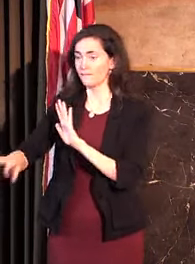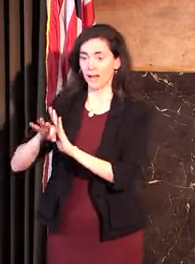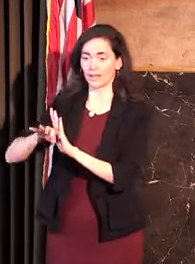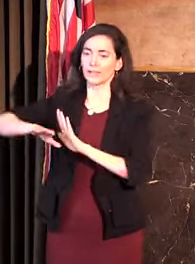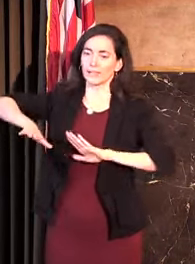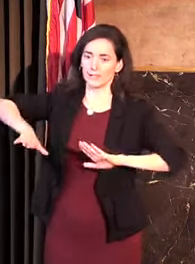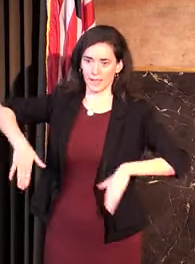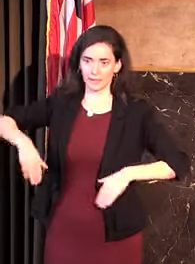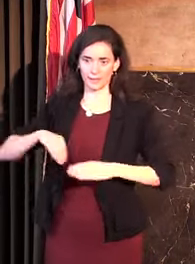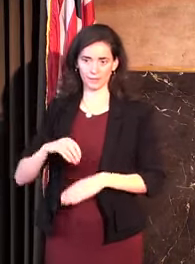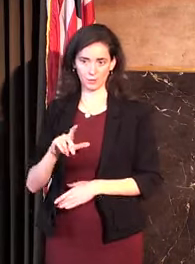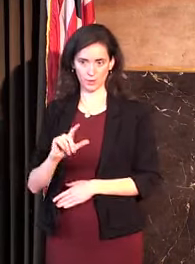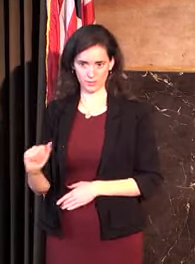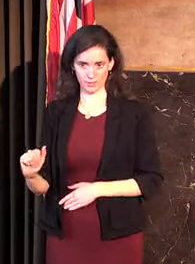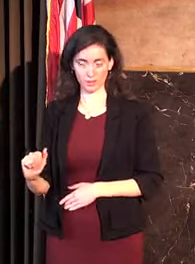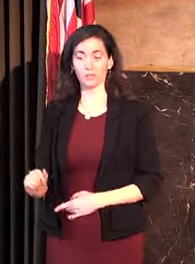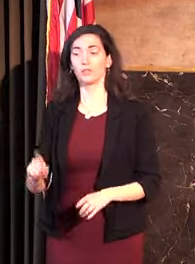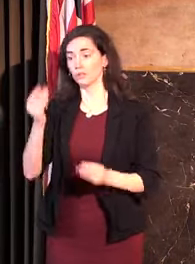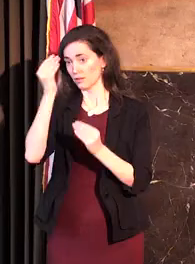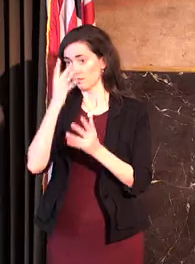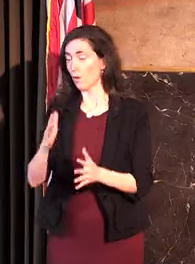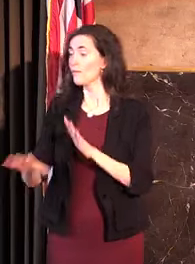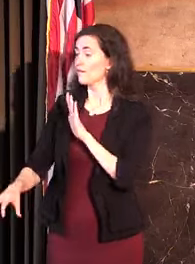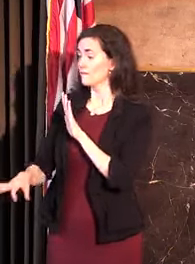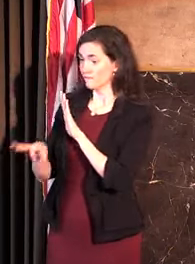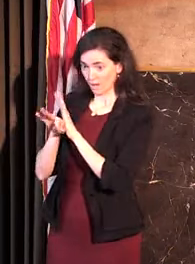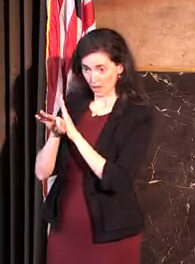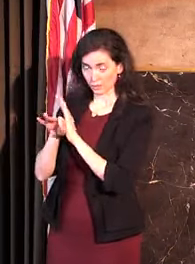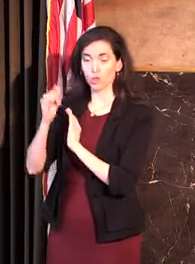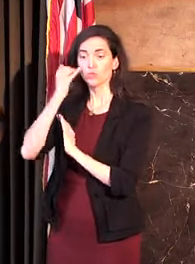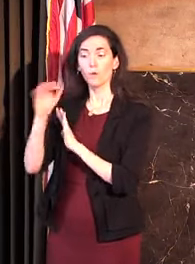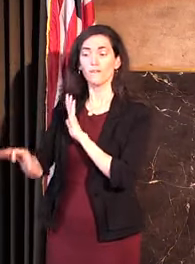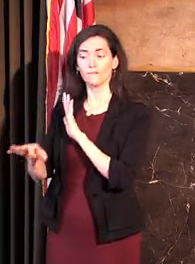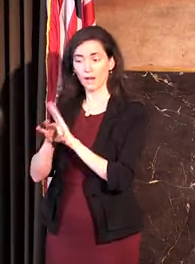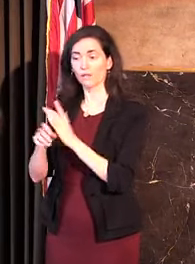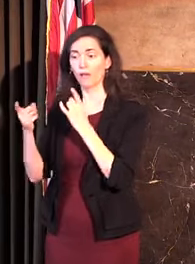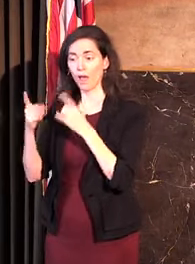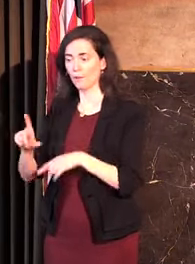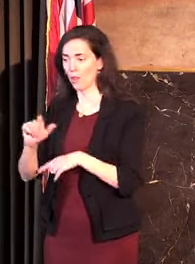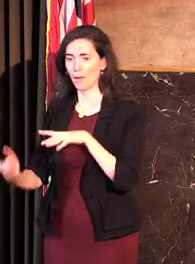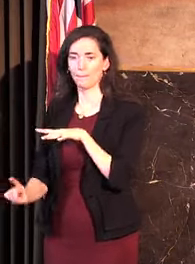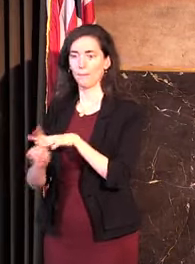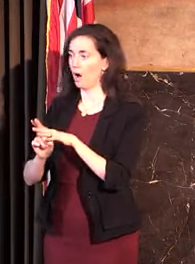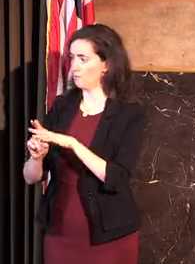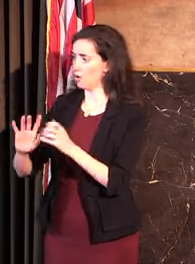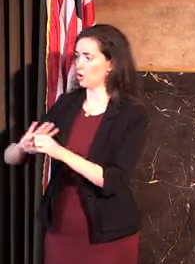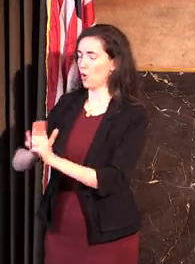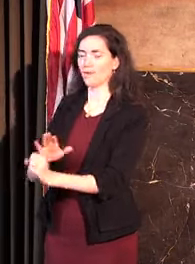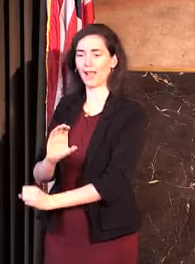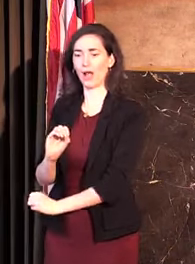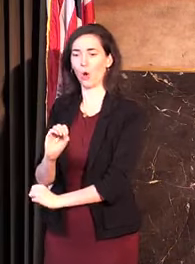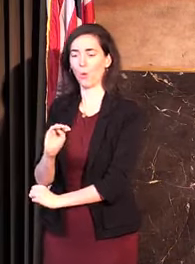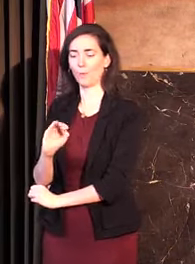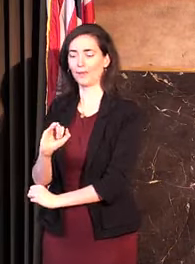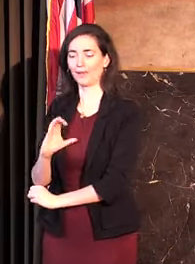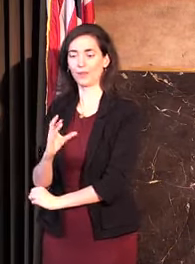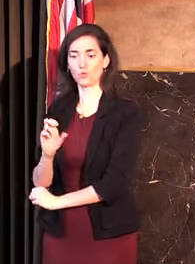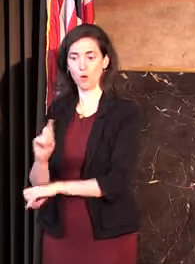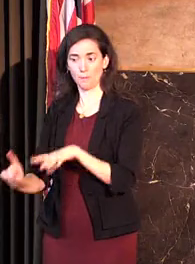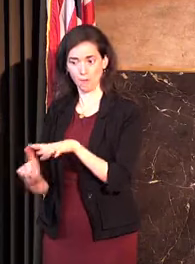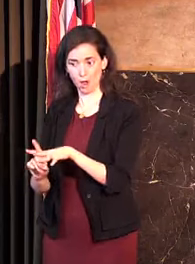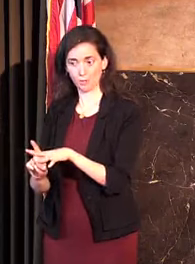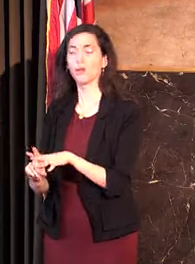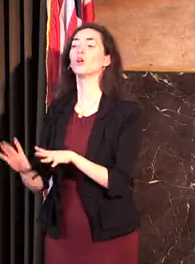want to be clear that as soon as we do, if we do, then we will make sure that you all know it, that the people